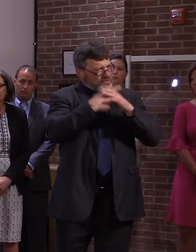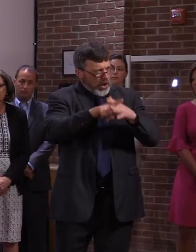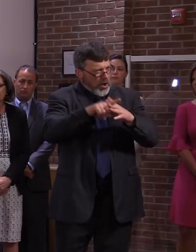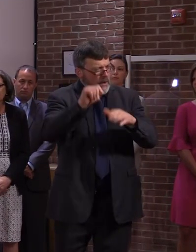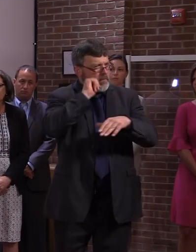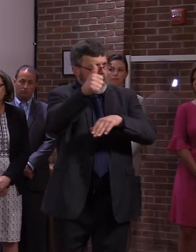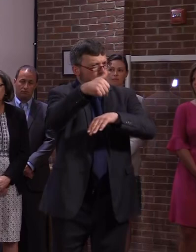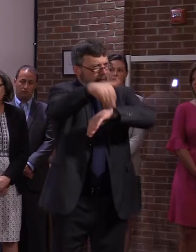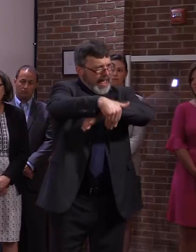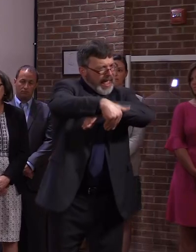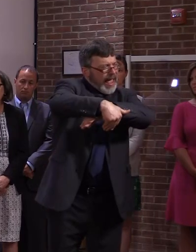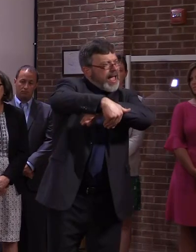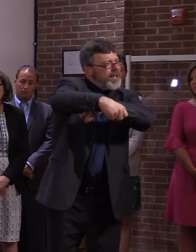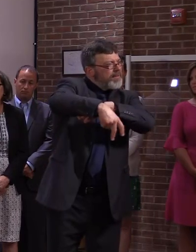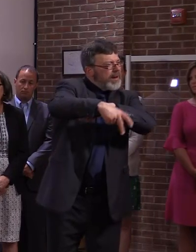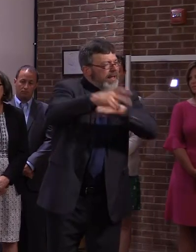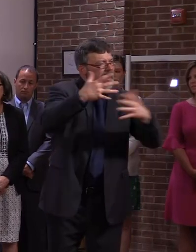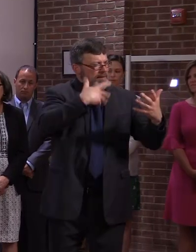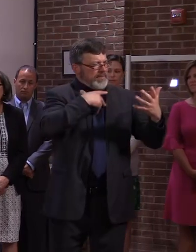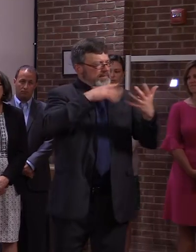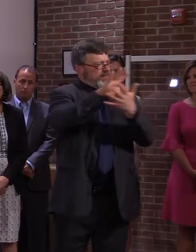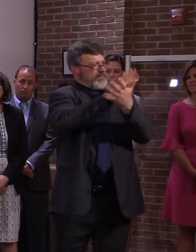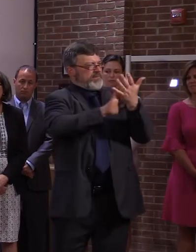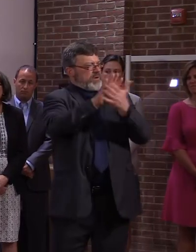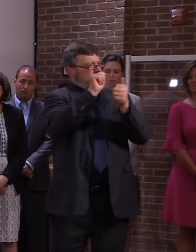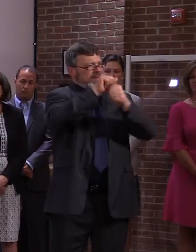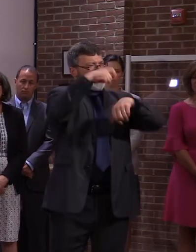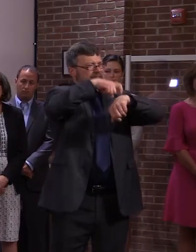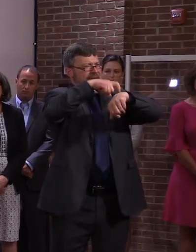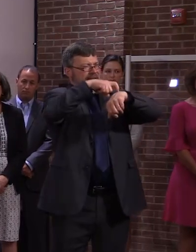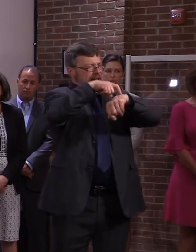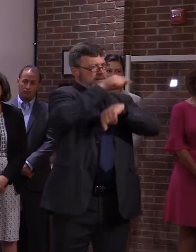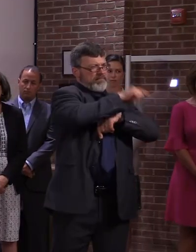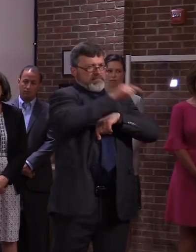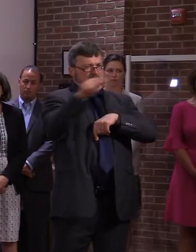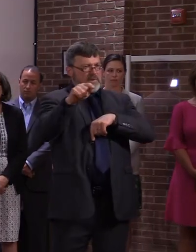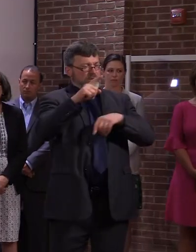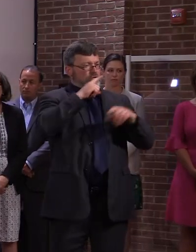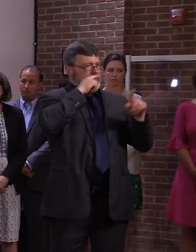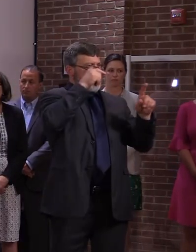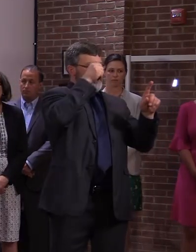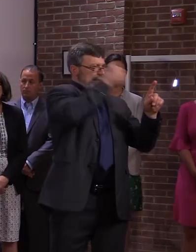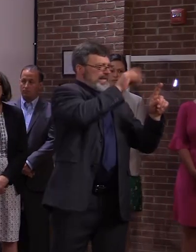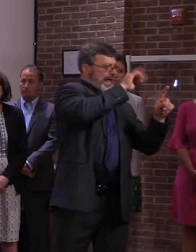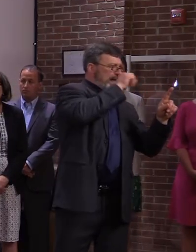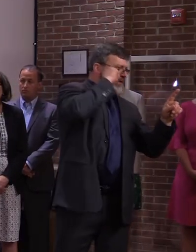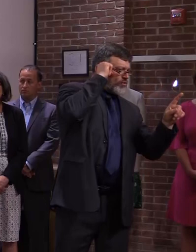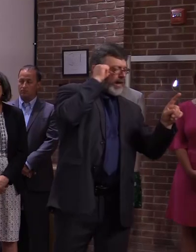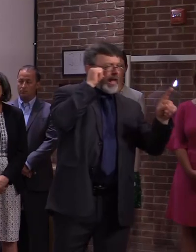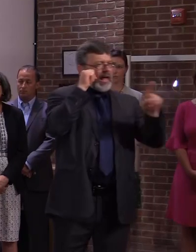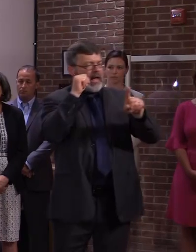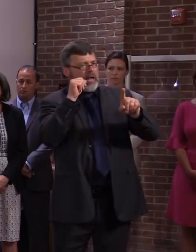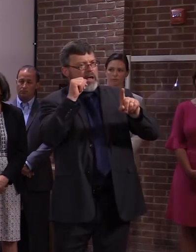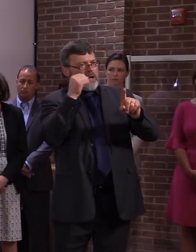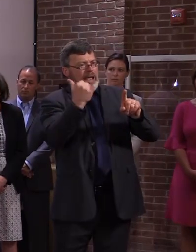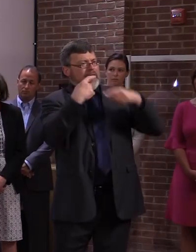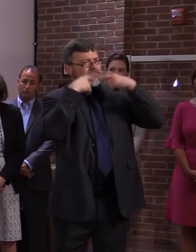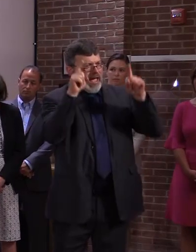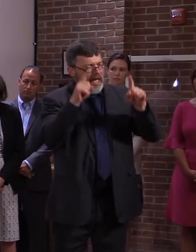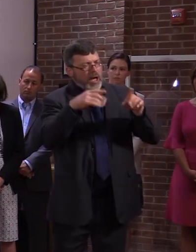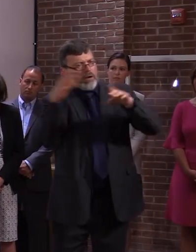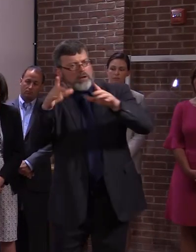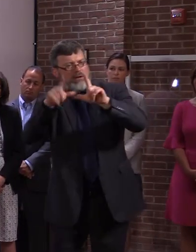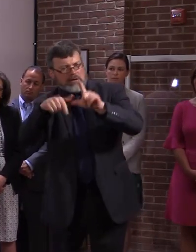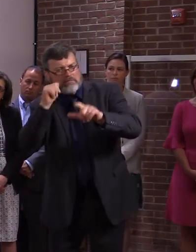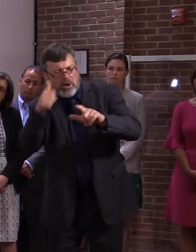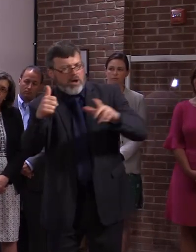clarify, maybe there's a logistic issue as to why it wouldn't take effect literally immediately? Yeah, a couple